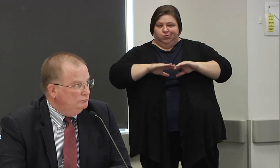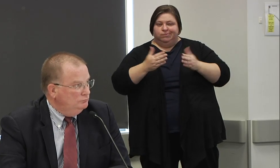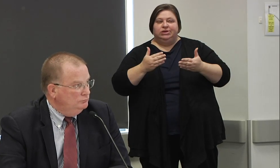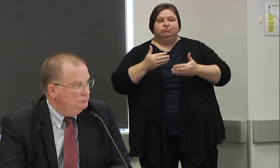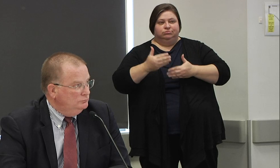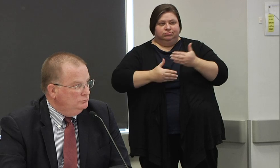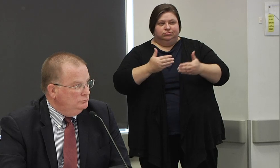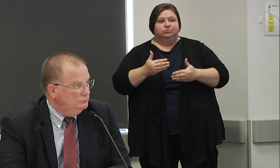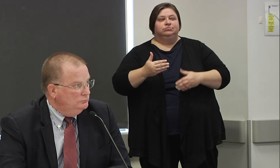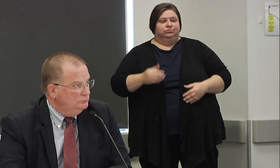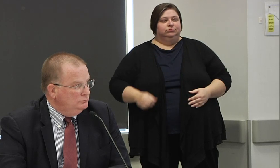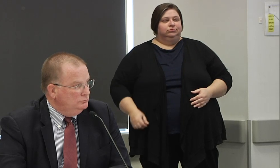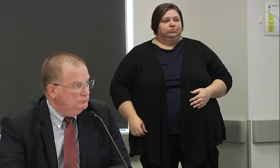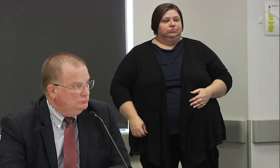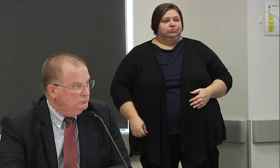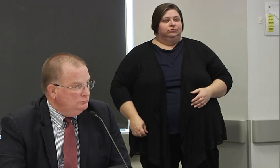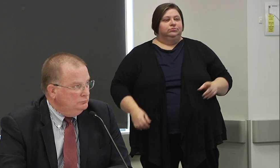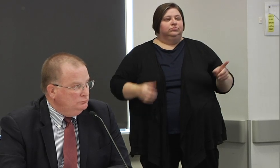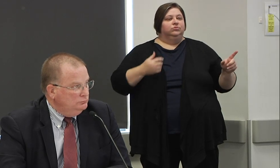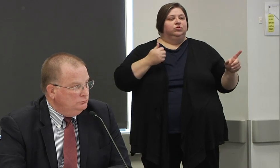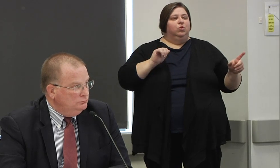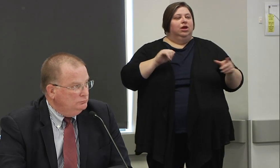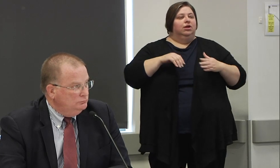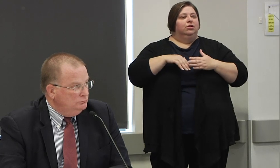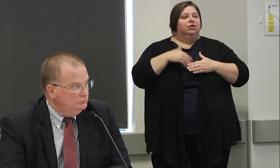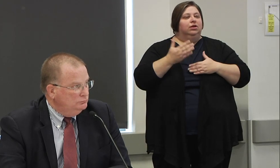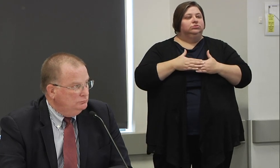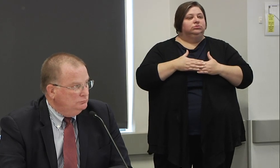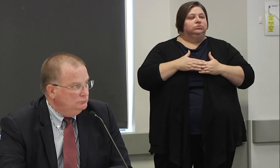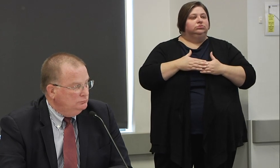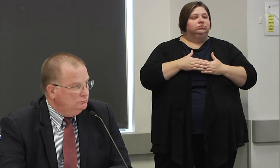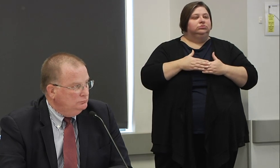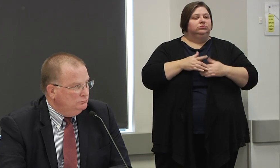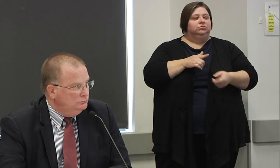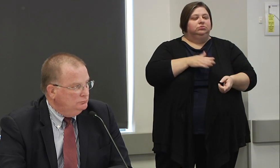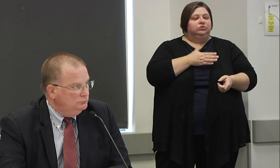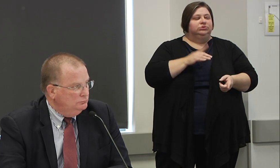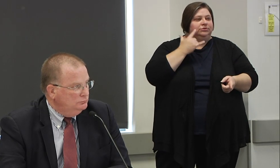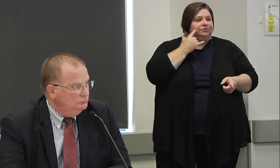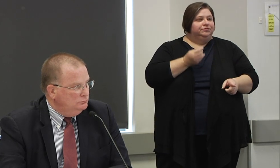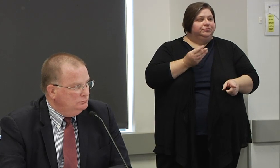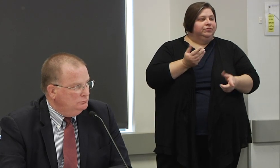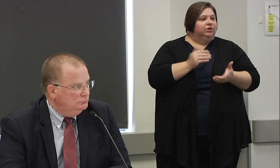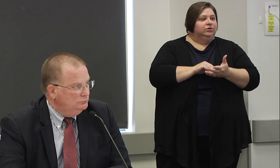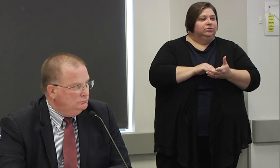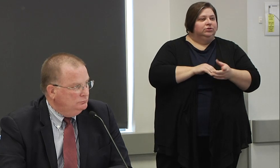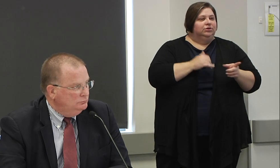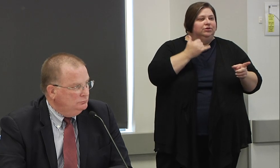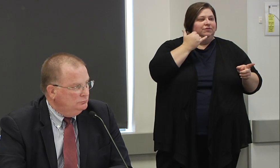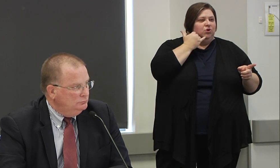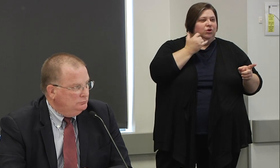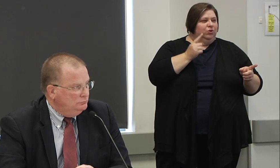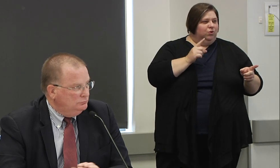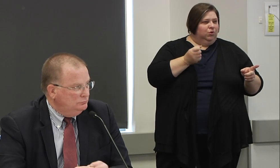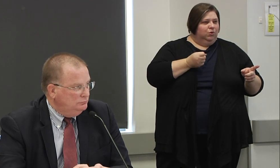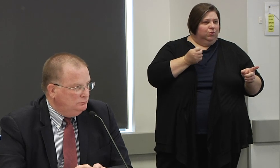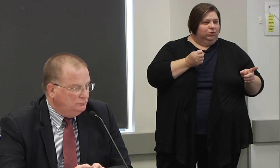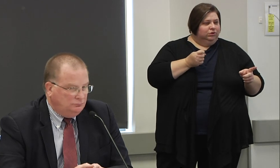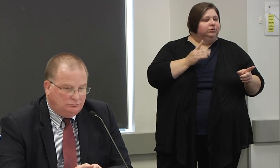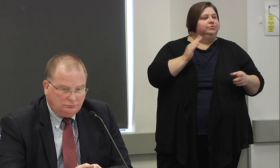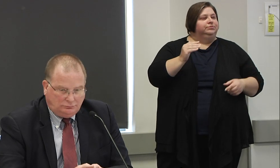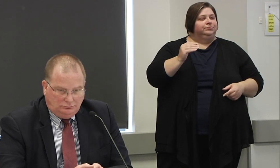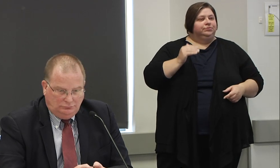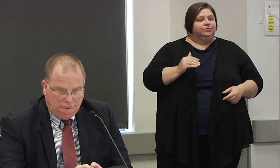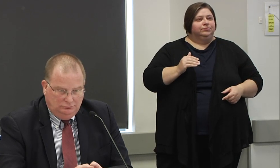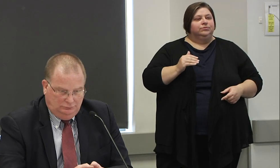Thanks, Lachey. We're going to try and go next to Ted Sickinger. Looks like his line is still on hold. So we'll go to Andrew Stelsky with the AP. Go